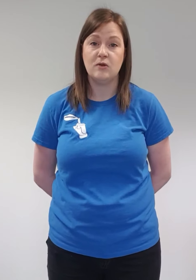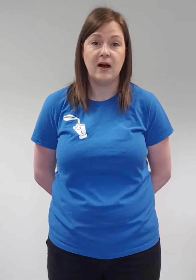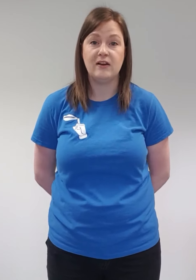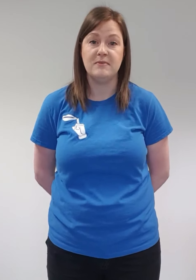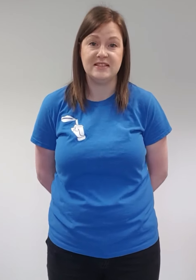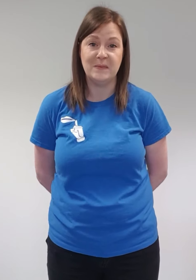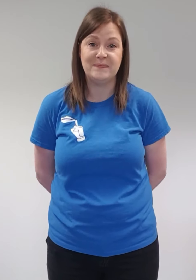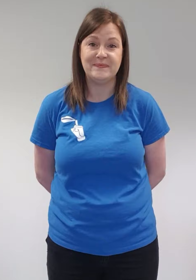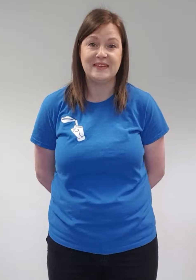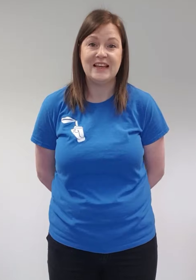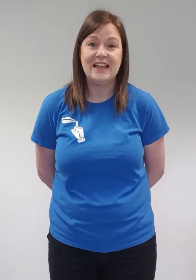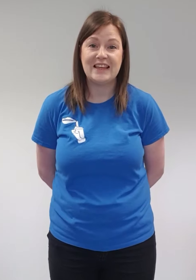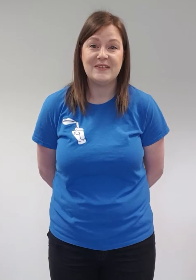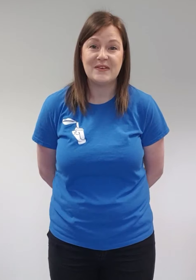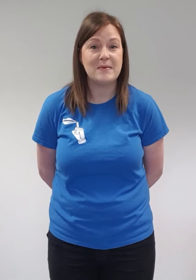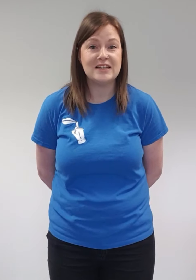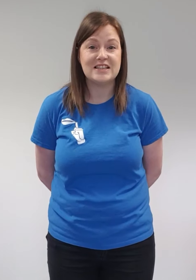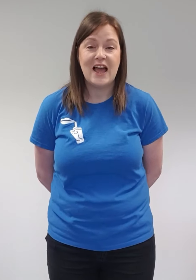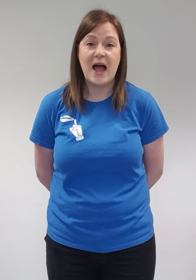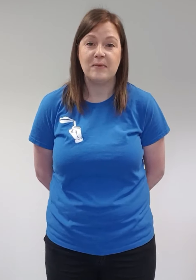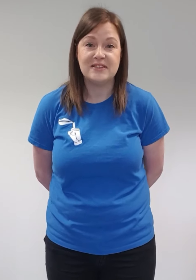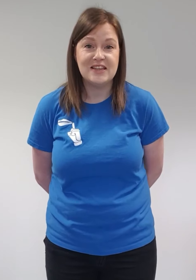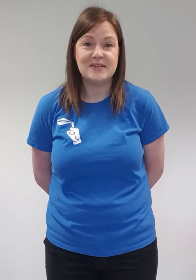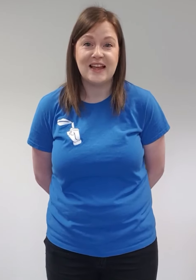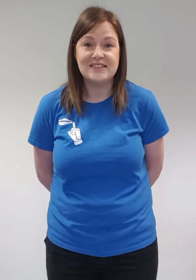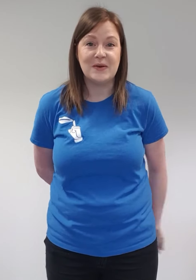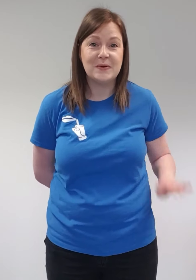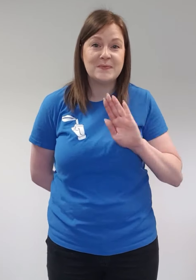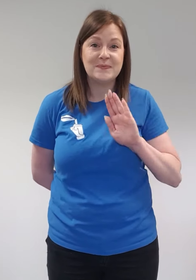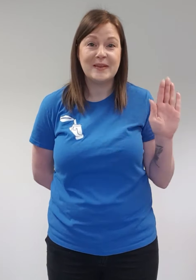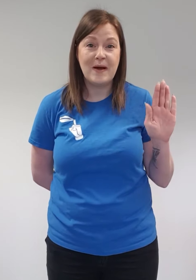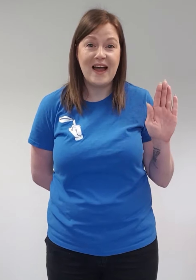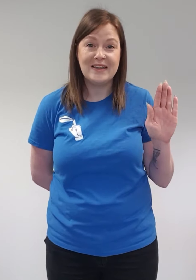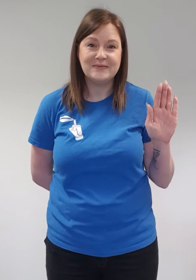might have missed them. Thank you very much, and we'll see you again soon. Bye!